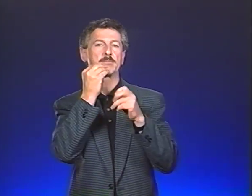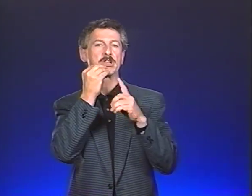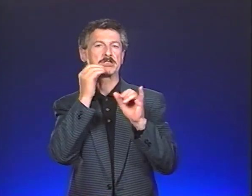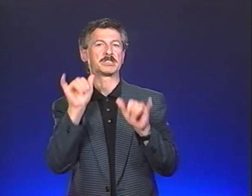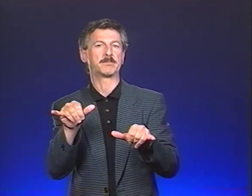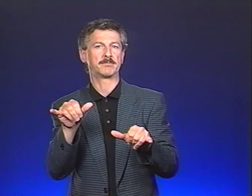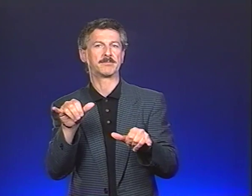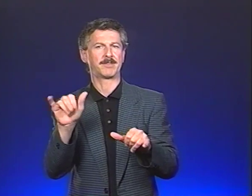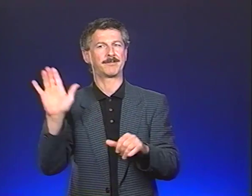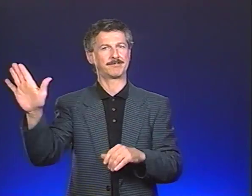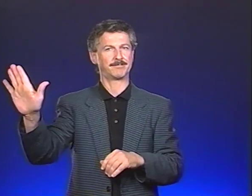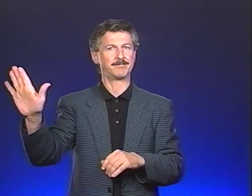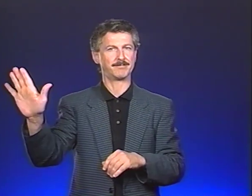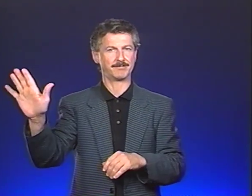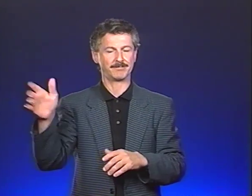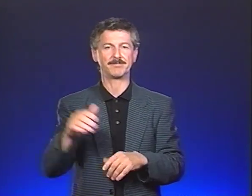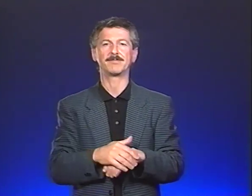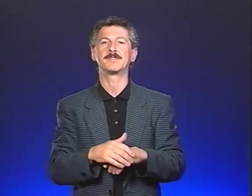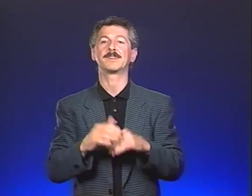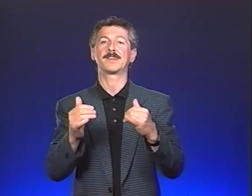He eats is similar to the English sentence.